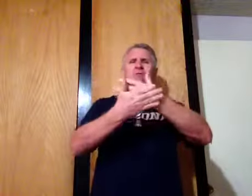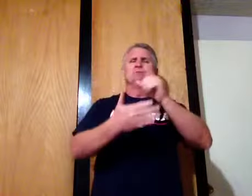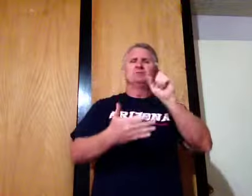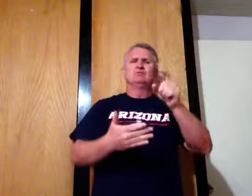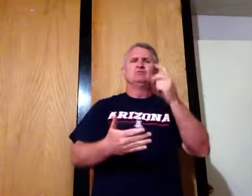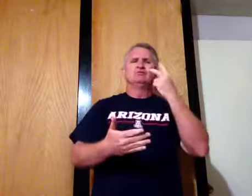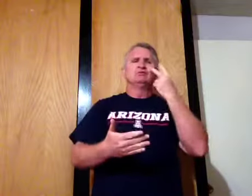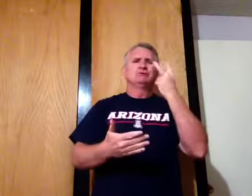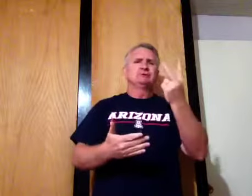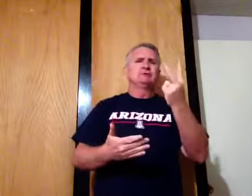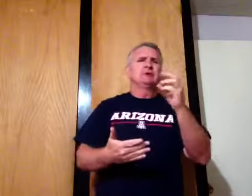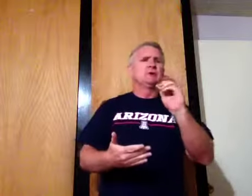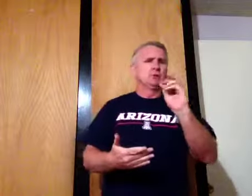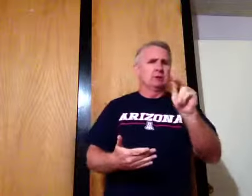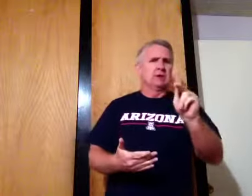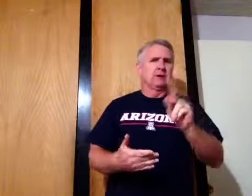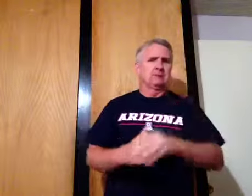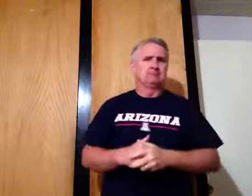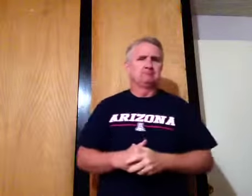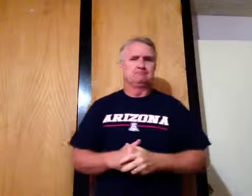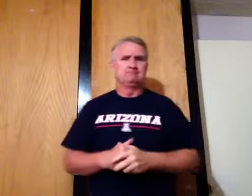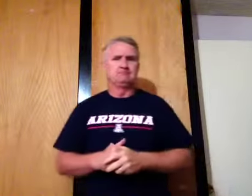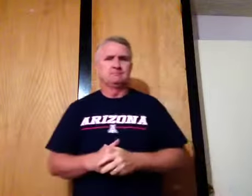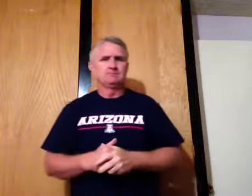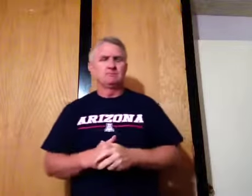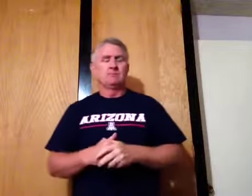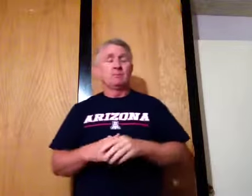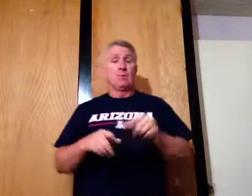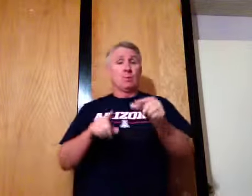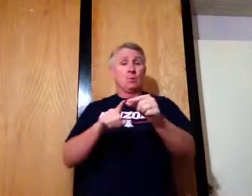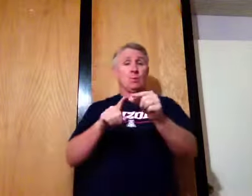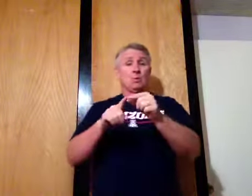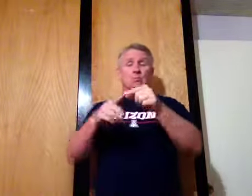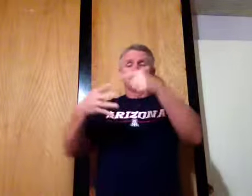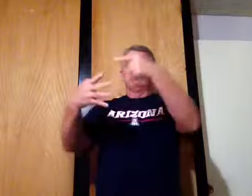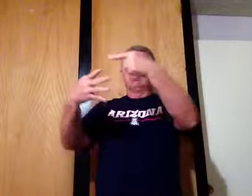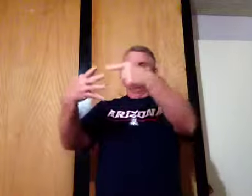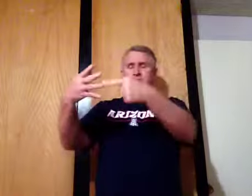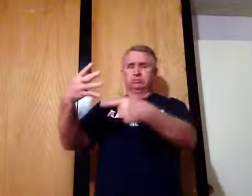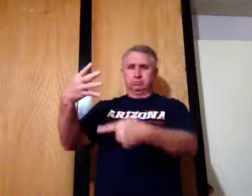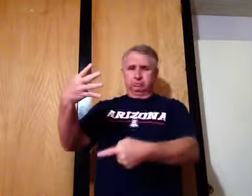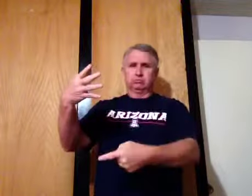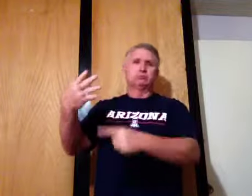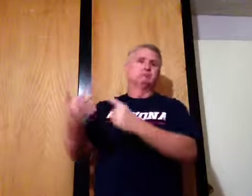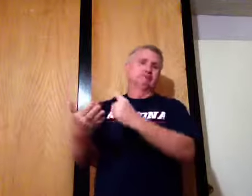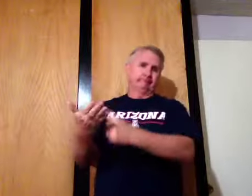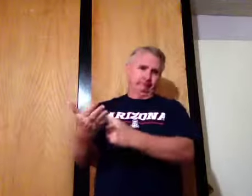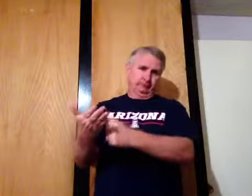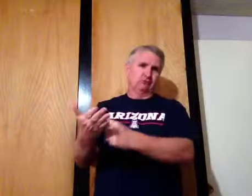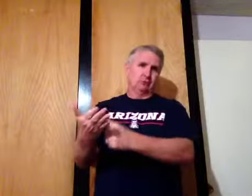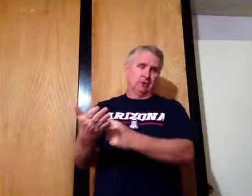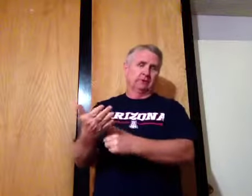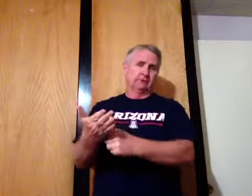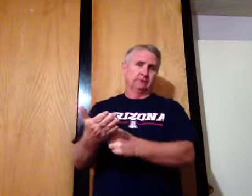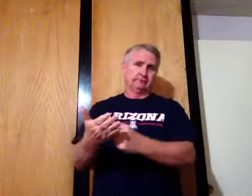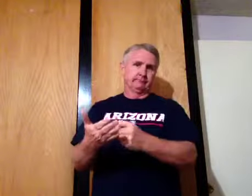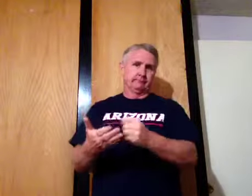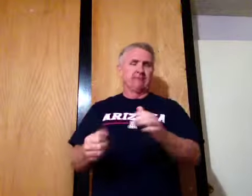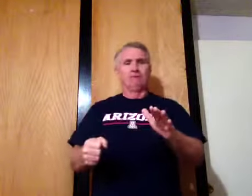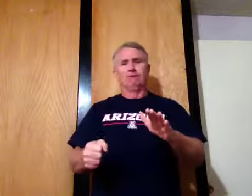And we're going to go through those words one at a time and make sure you understand each one of those. So copy it down as